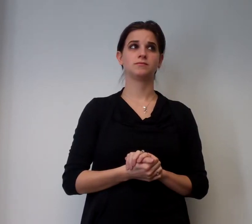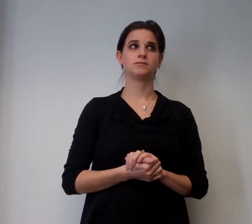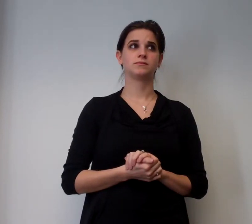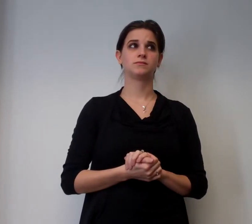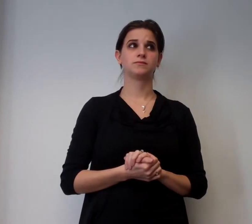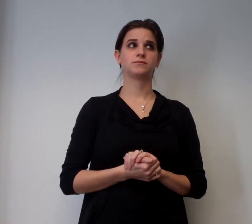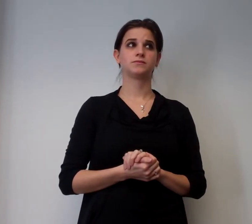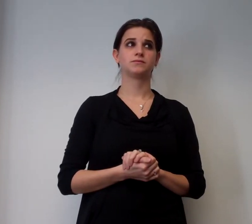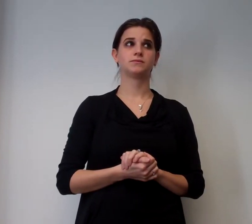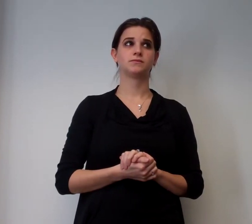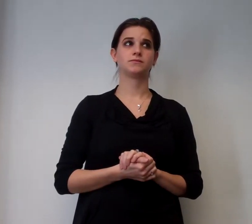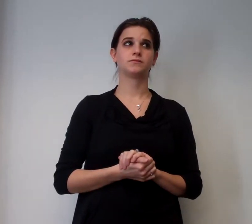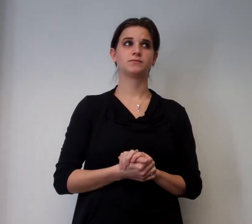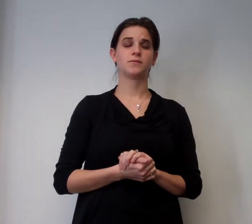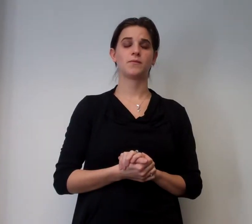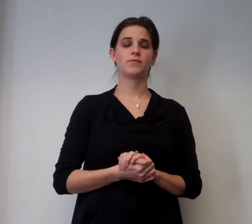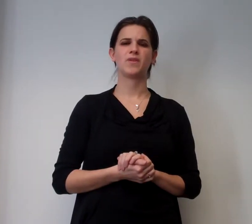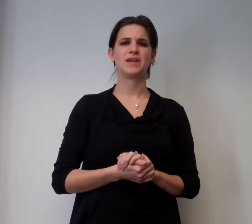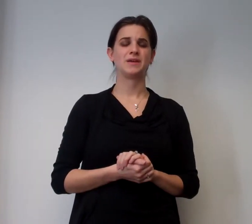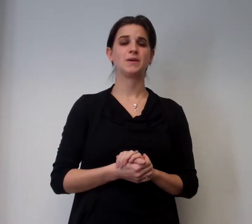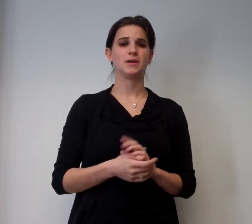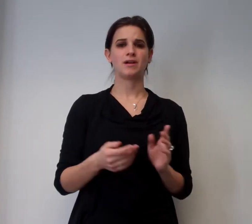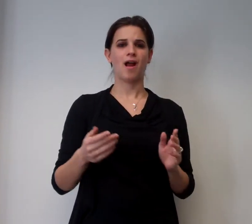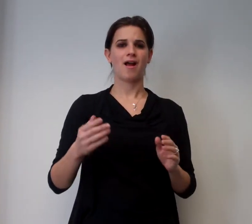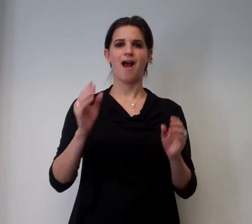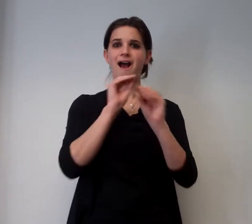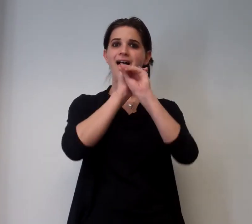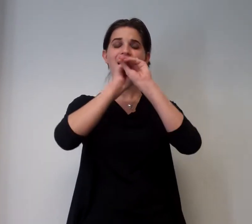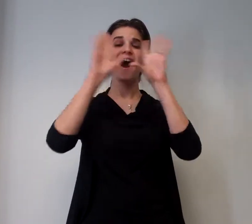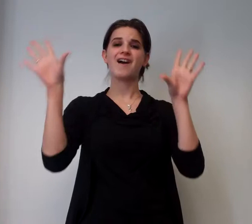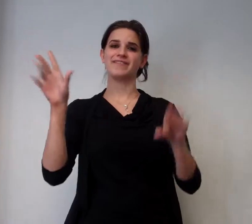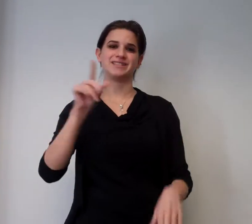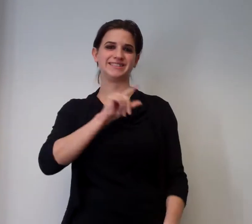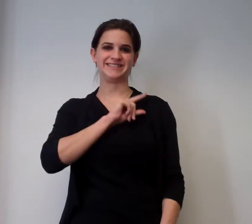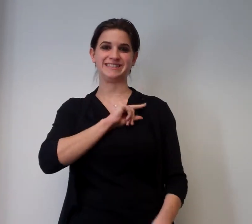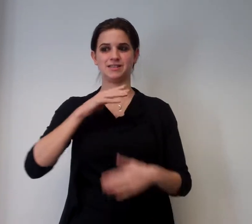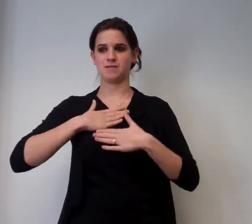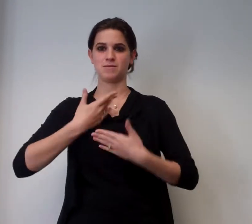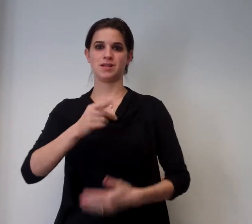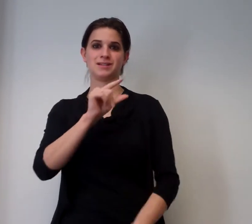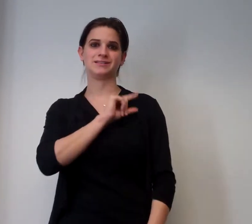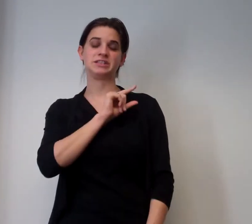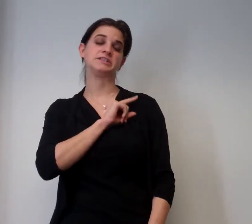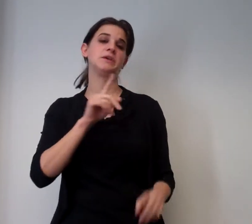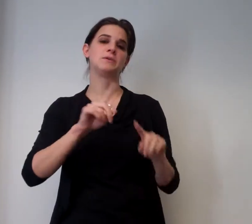and be found innocent. Tell me the story of Rosa Parks.